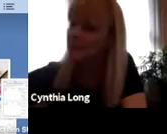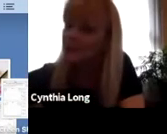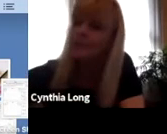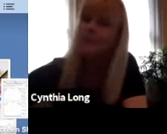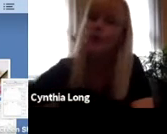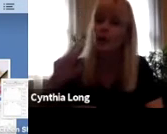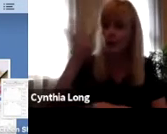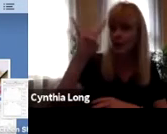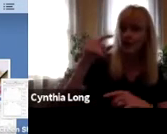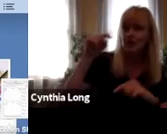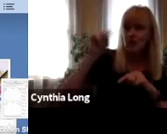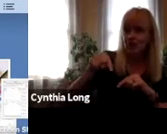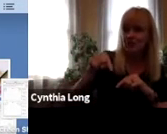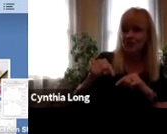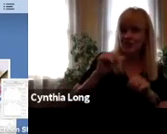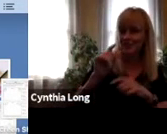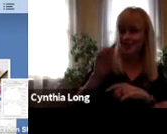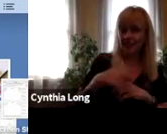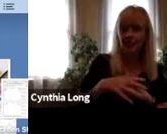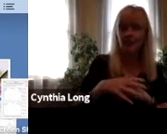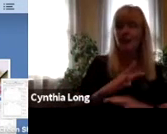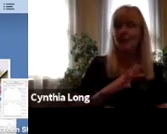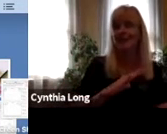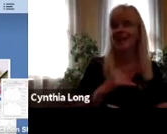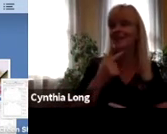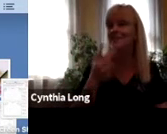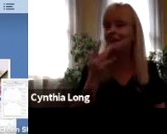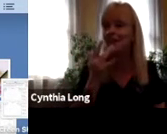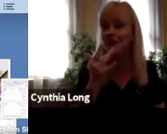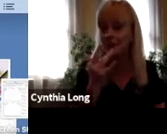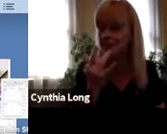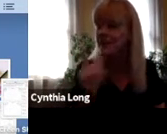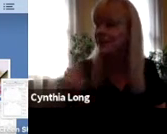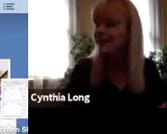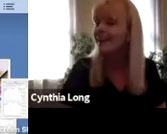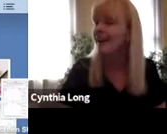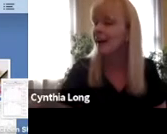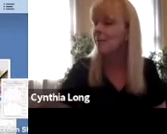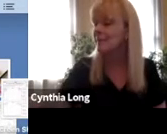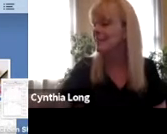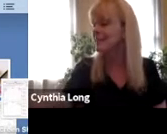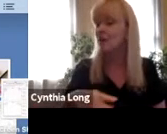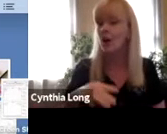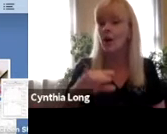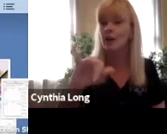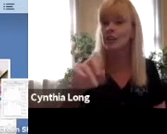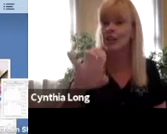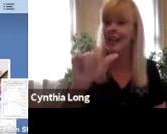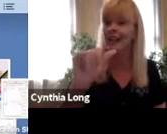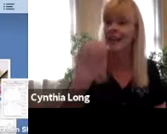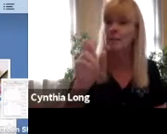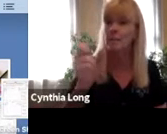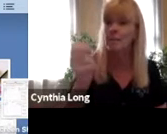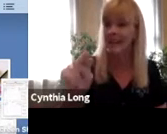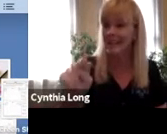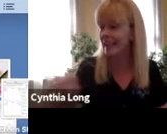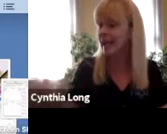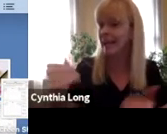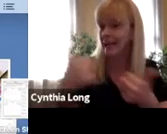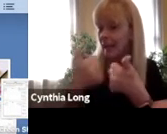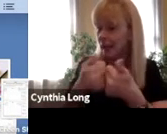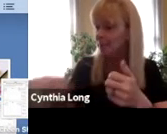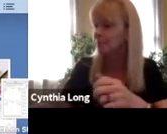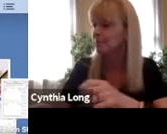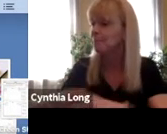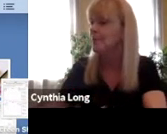This is something we created just for the Sign Club, and it's my favorite. This is our jelly